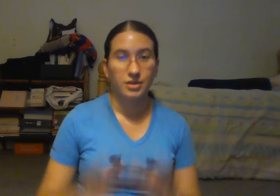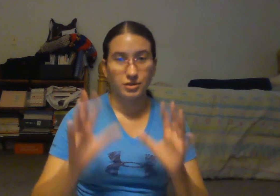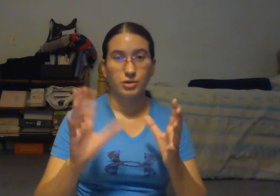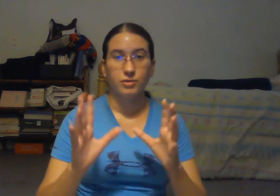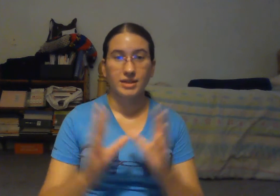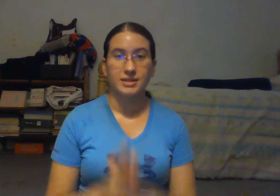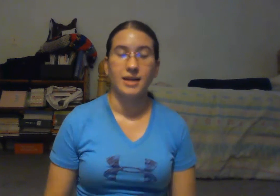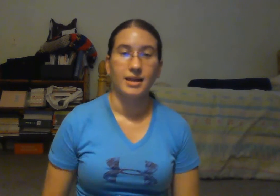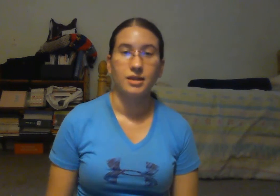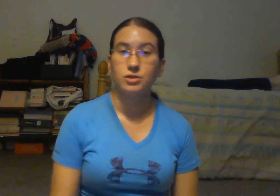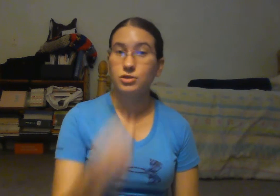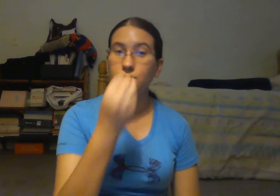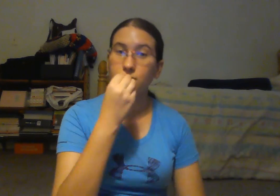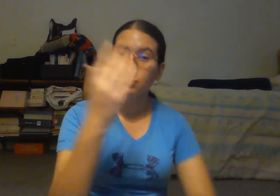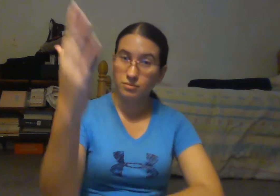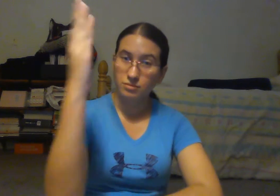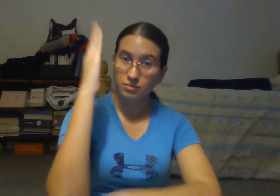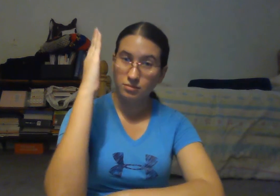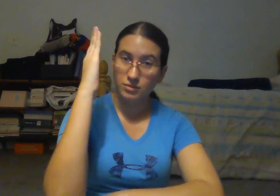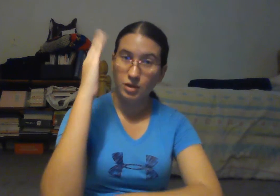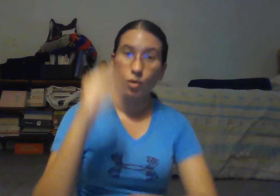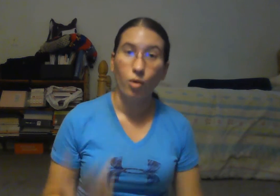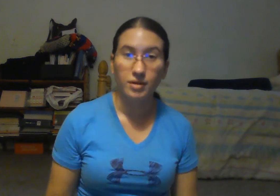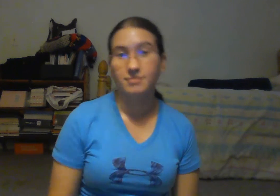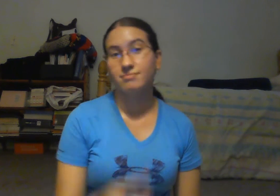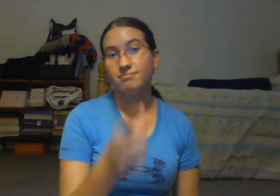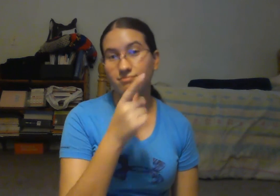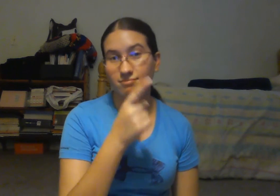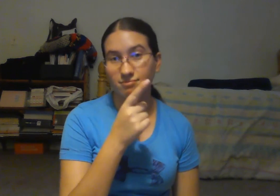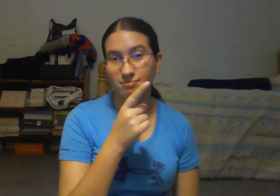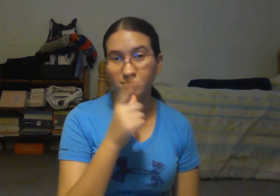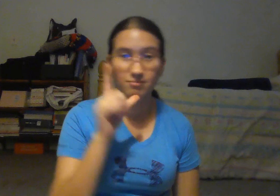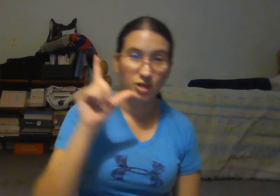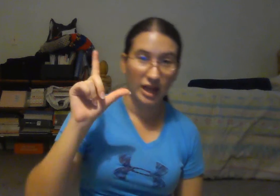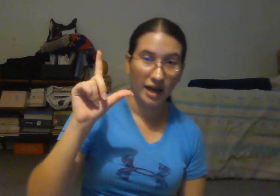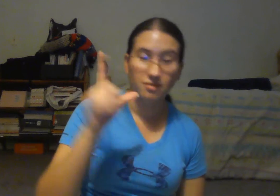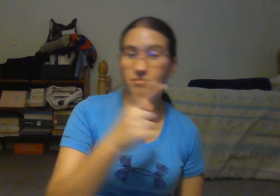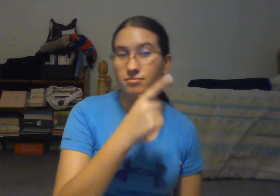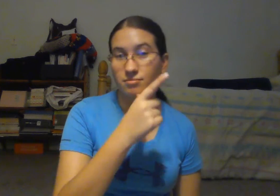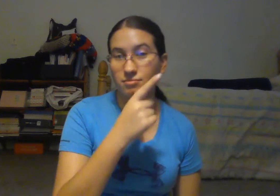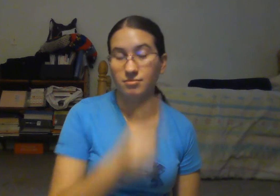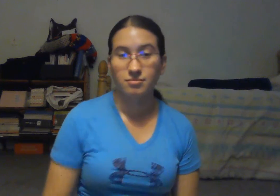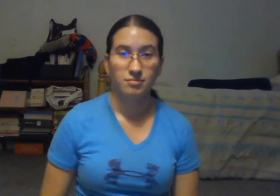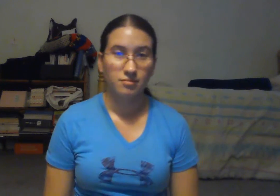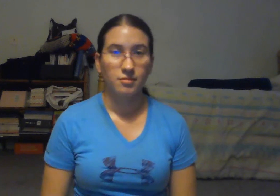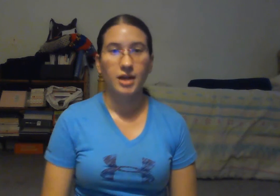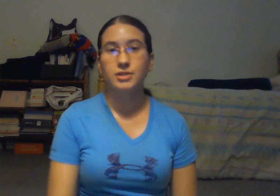There's 2 ways to sign lunch. Or with the L. Right,